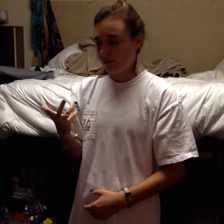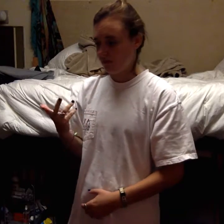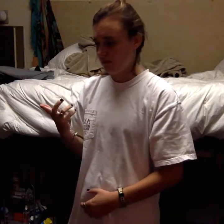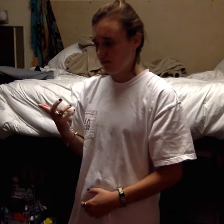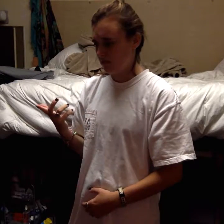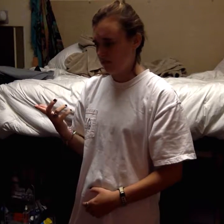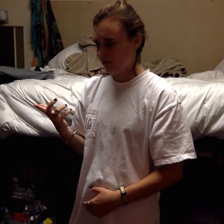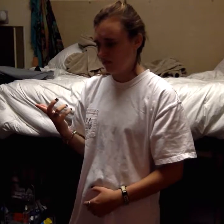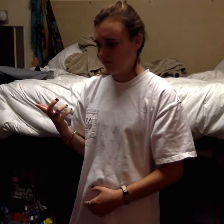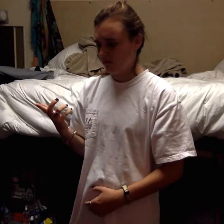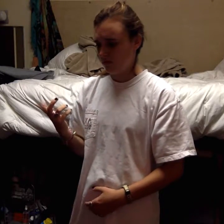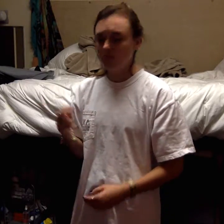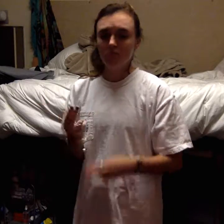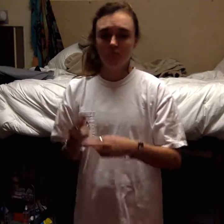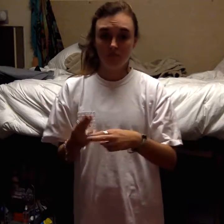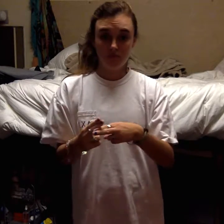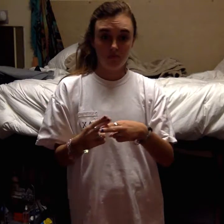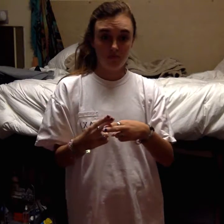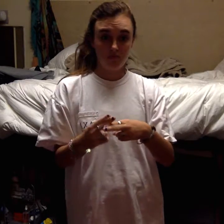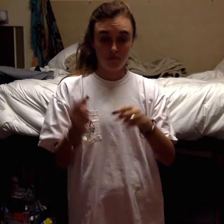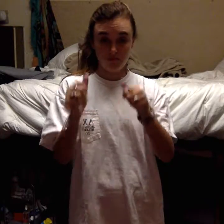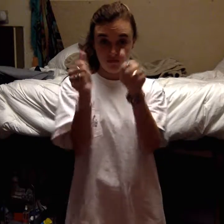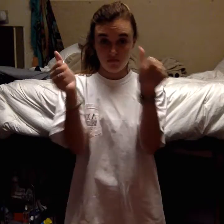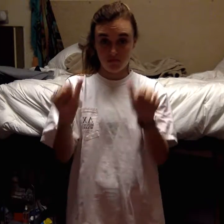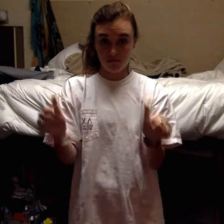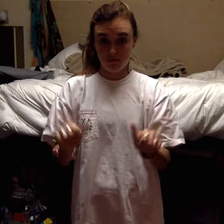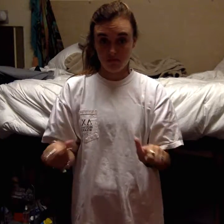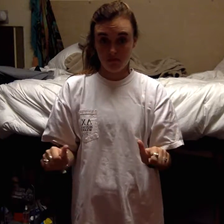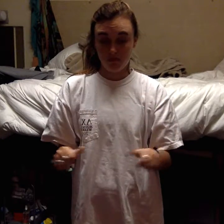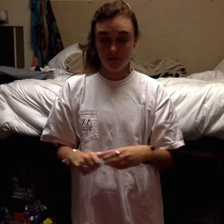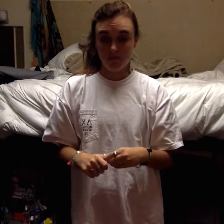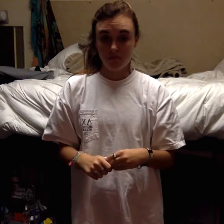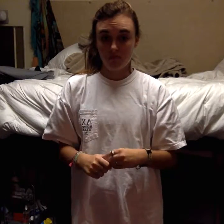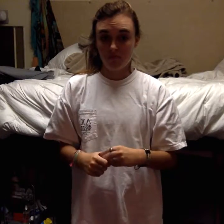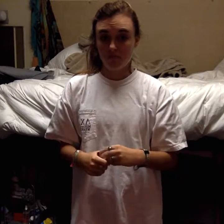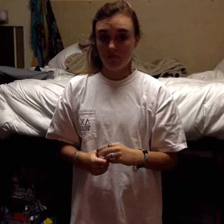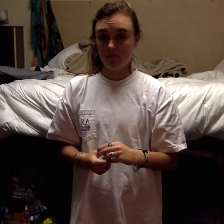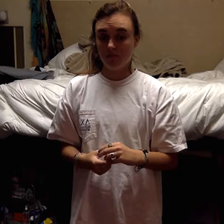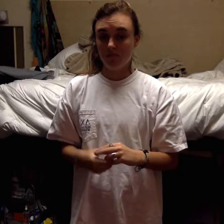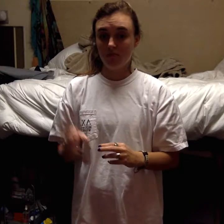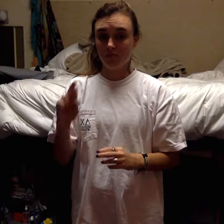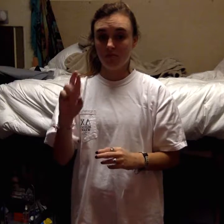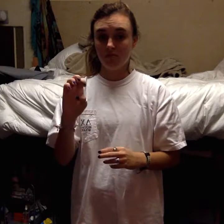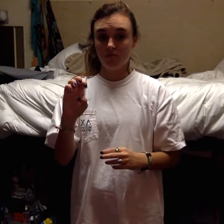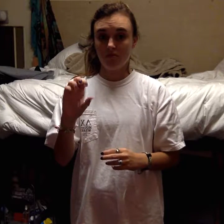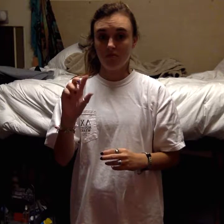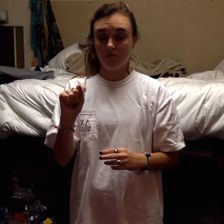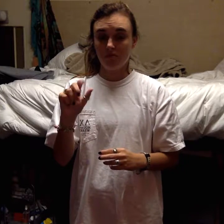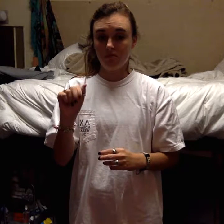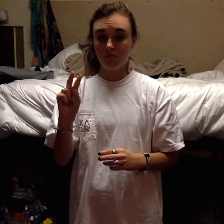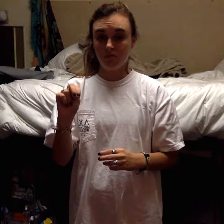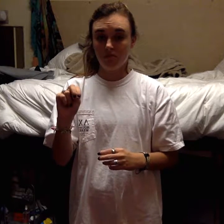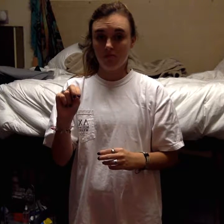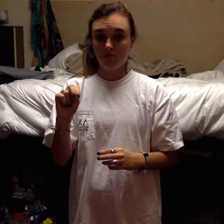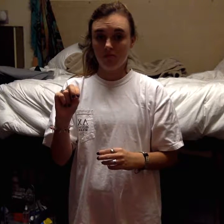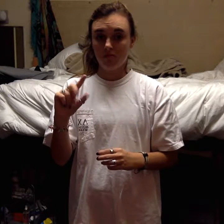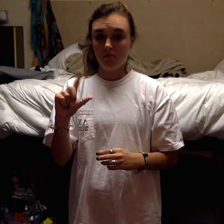What's the mathematical shape that I'm looking for here? What are they? Rectangles. So what we have to do now is say goodbye